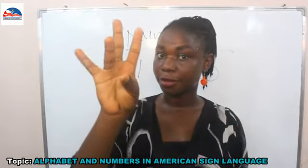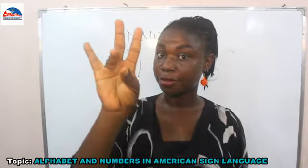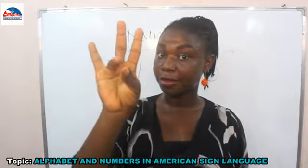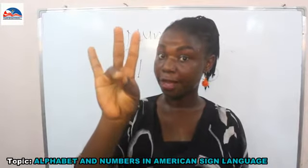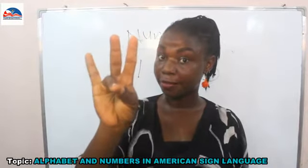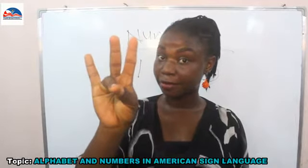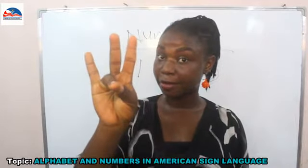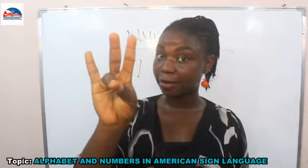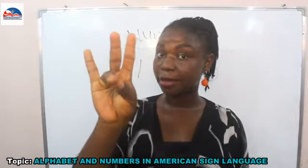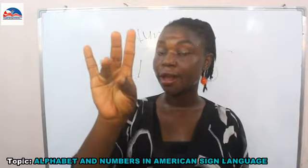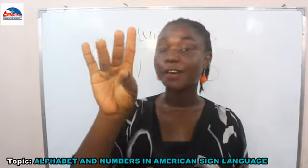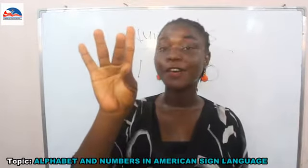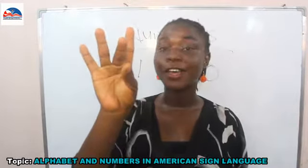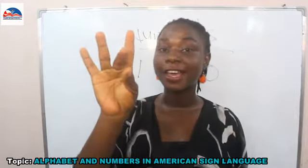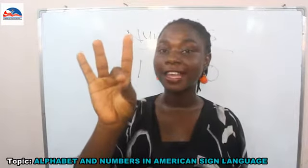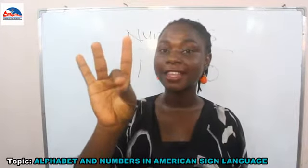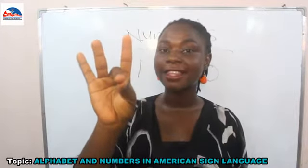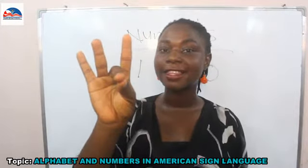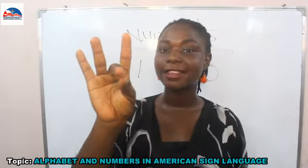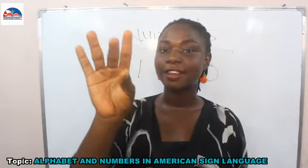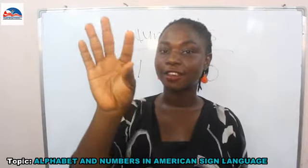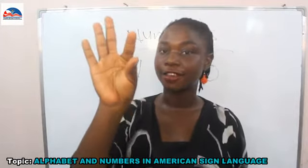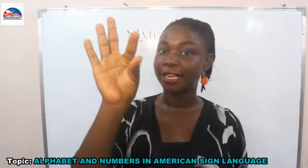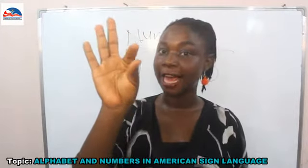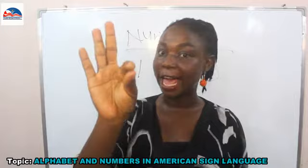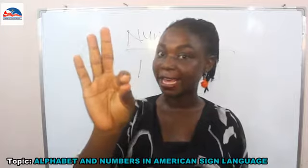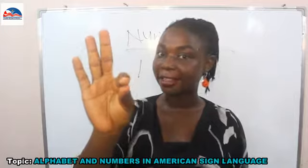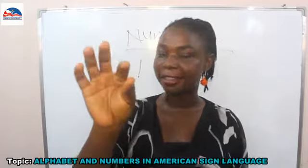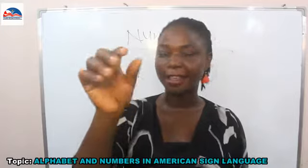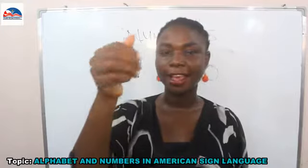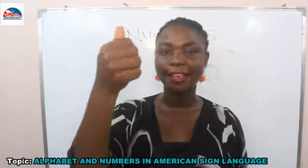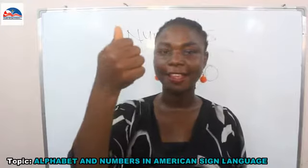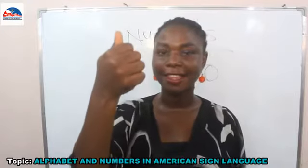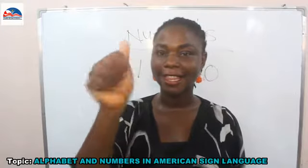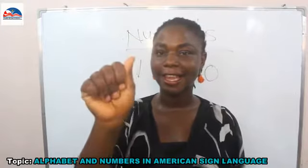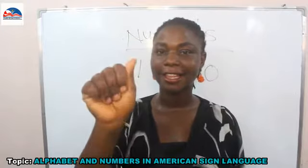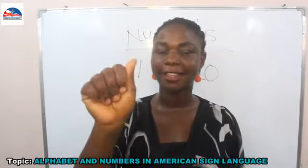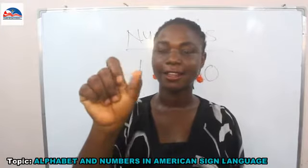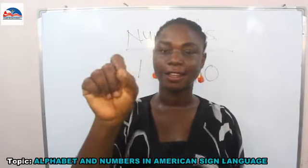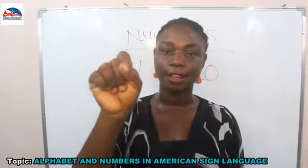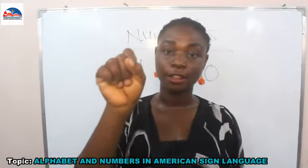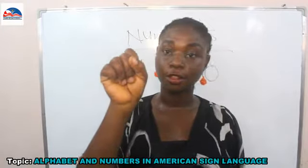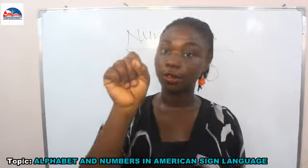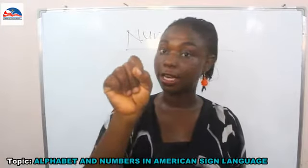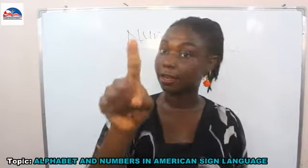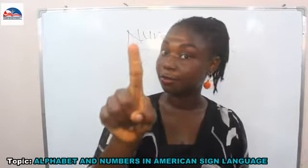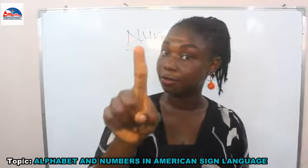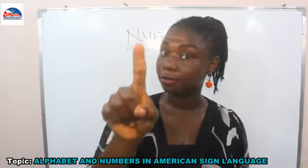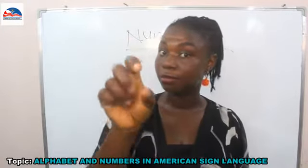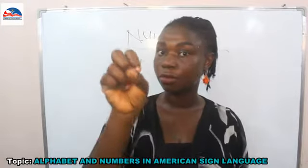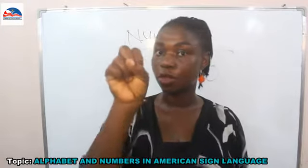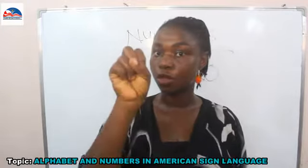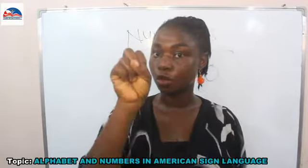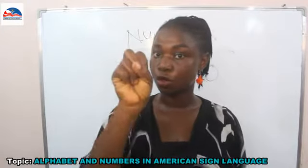Your 7, your 8, your 9, and your 10. This is your 11, your